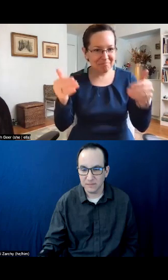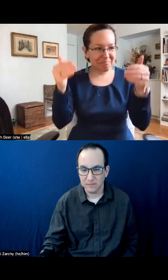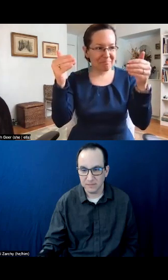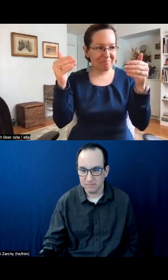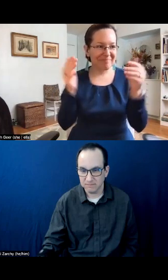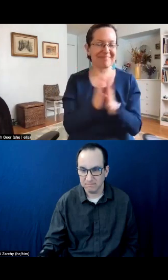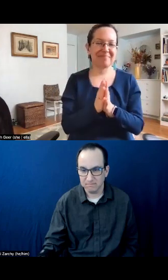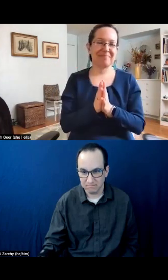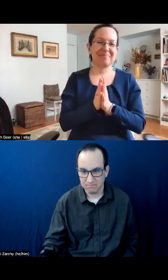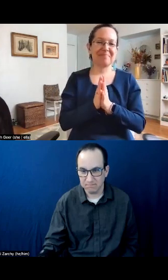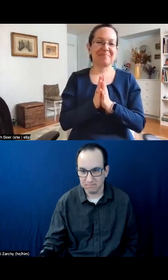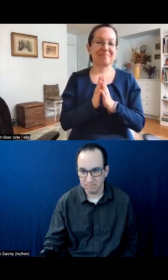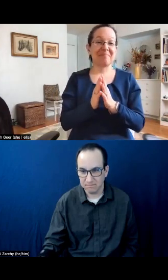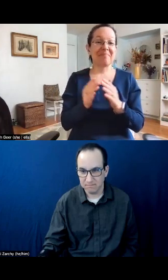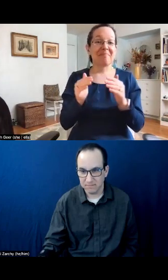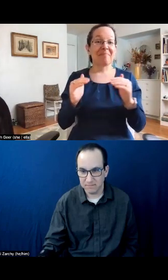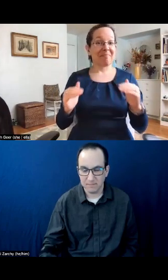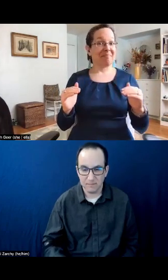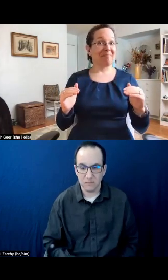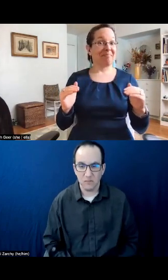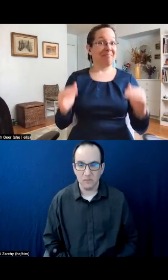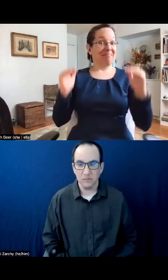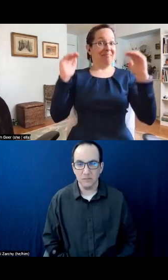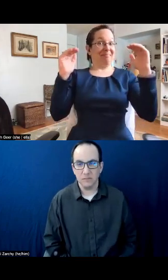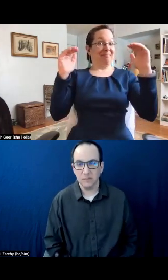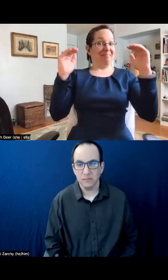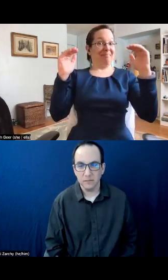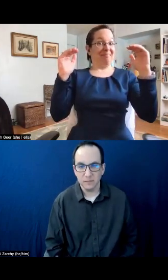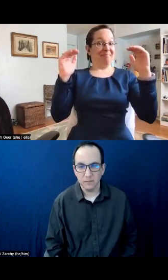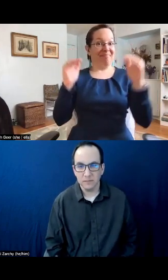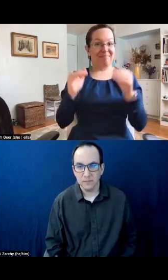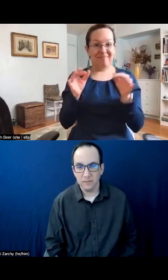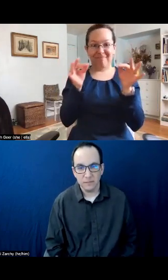Okay, all right, we'll move ahead.